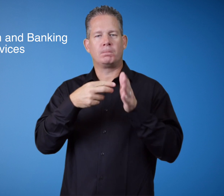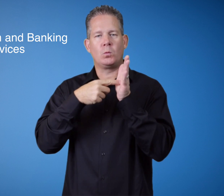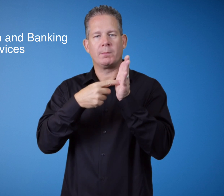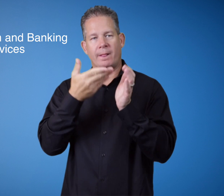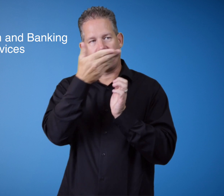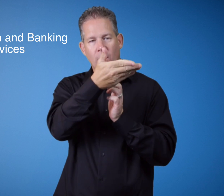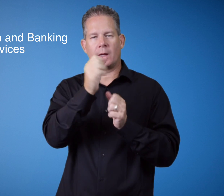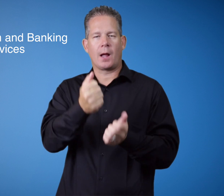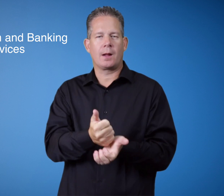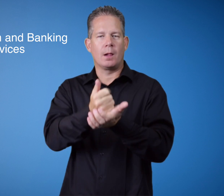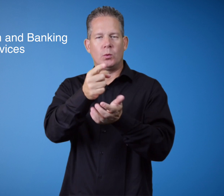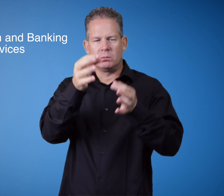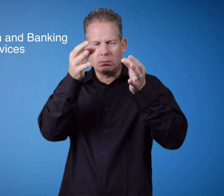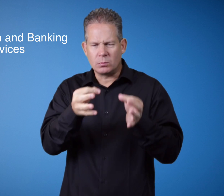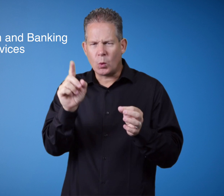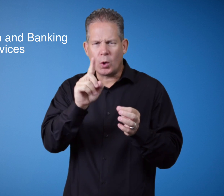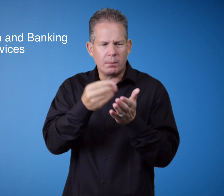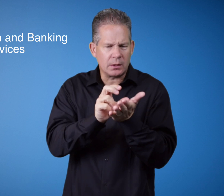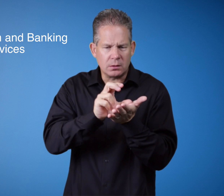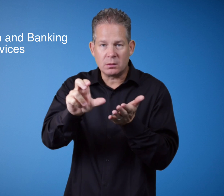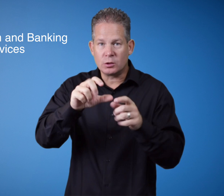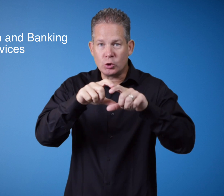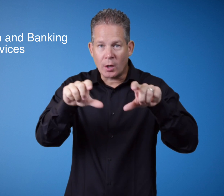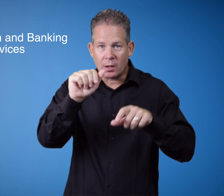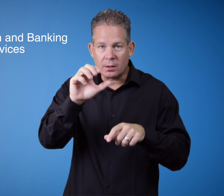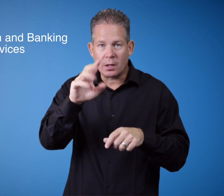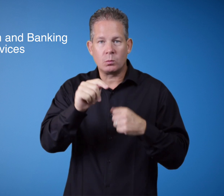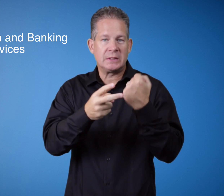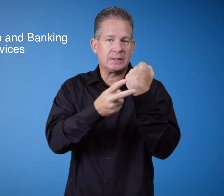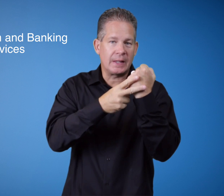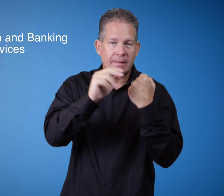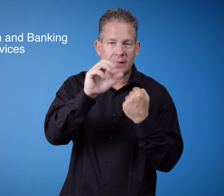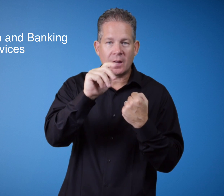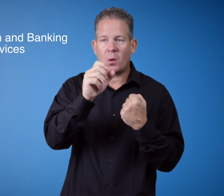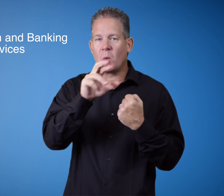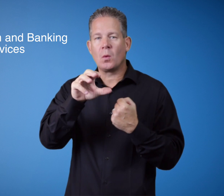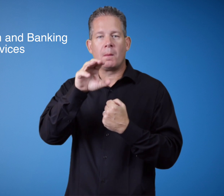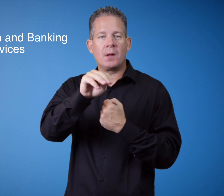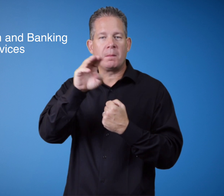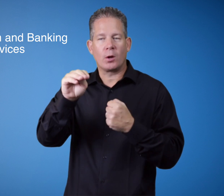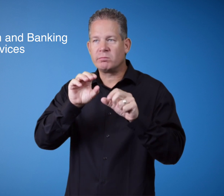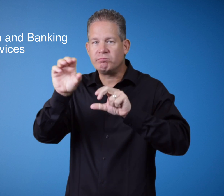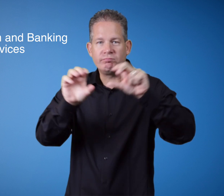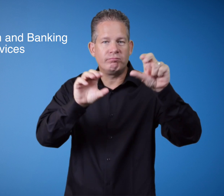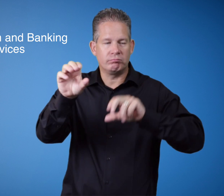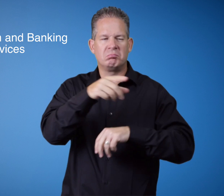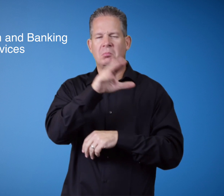have representatives which can help you make decisions as to where to invest your money, whether in a checking account, savings account, or